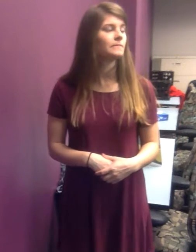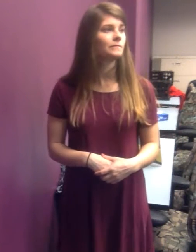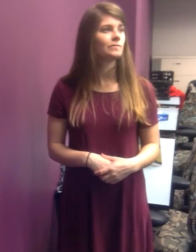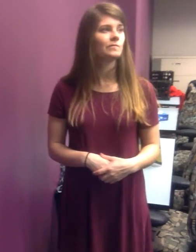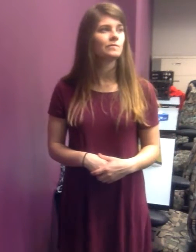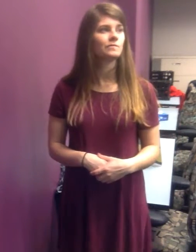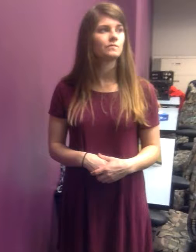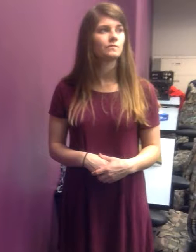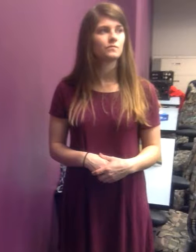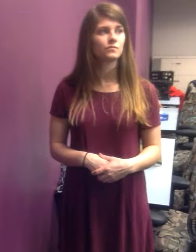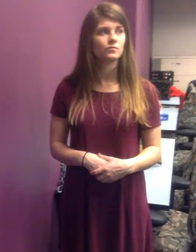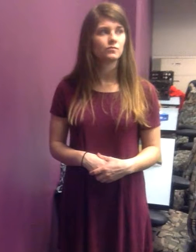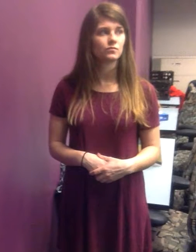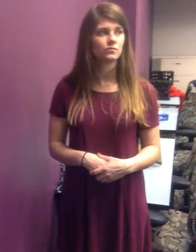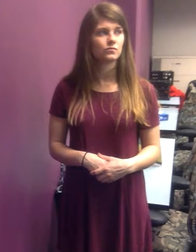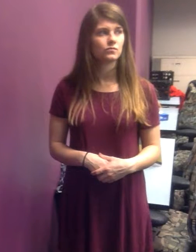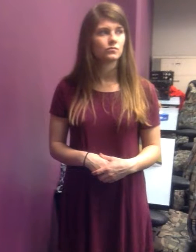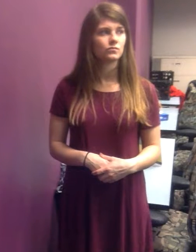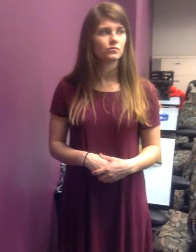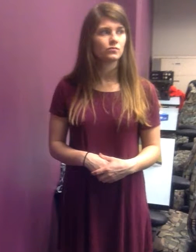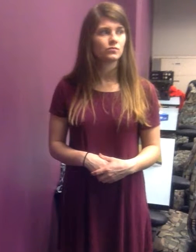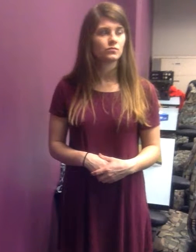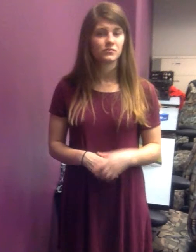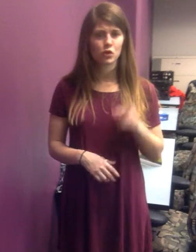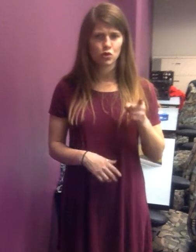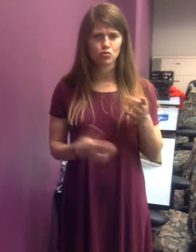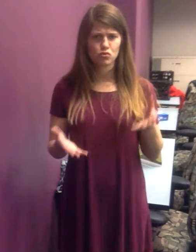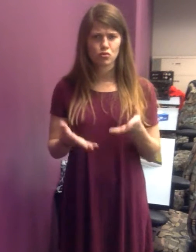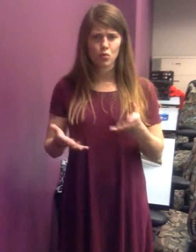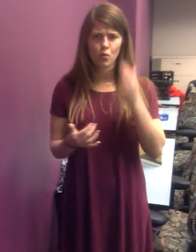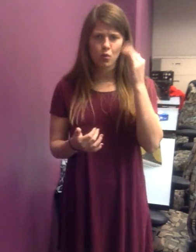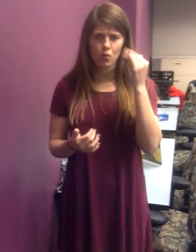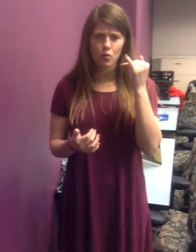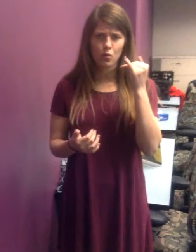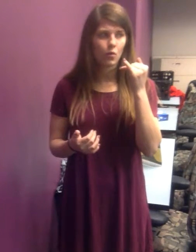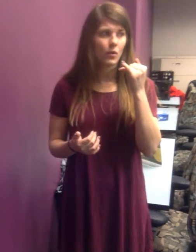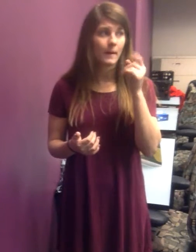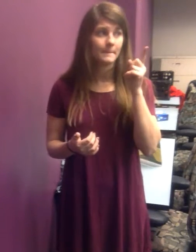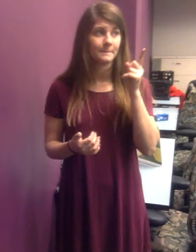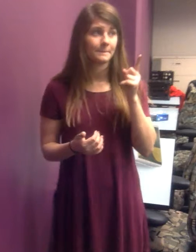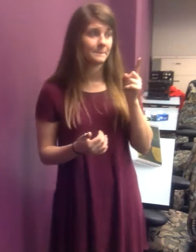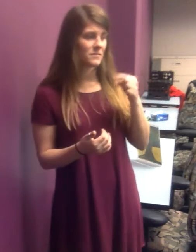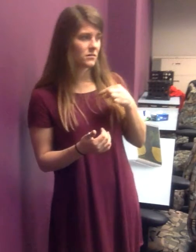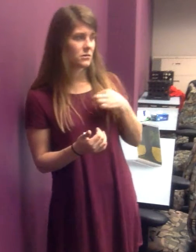to the grassroots that, you know, support our side. This is essentially a more organized form of a Tea Party group,